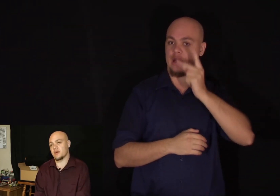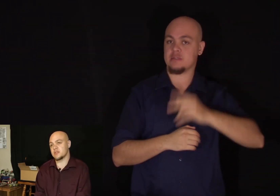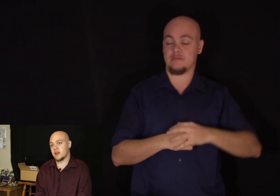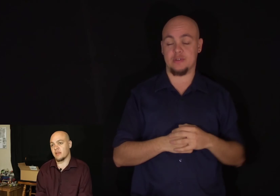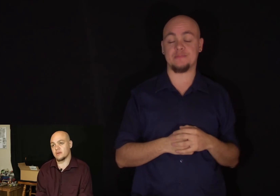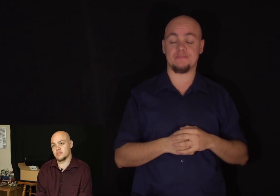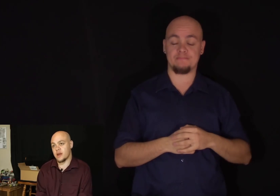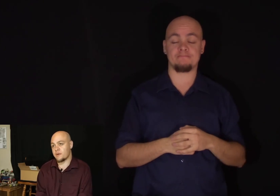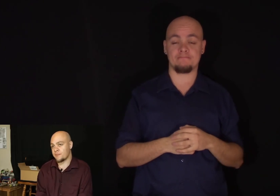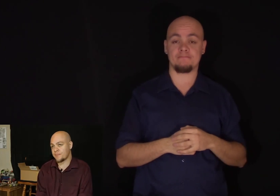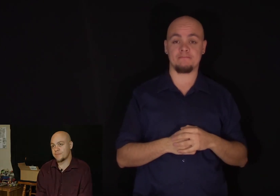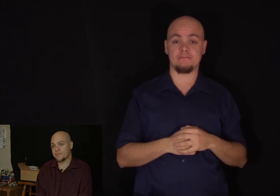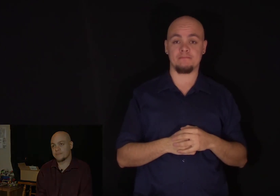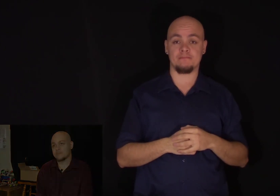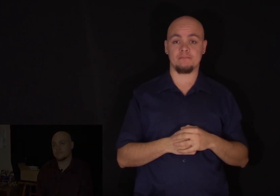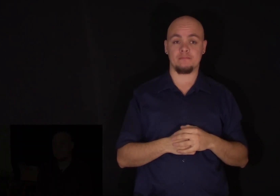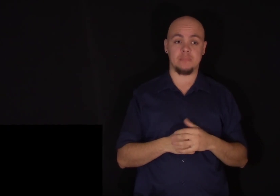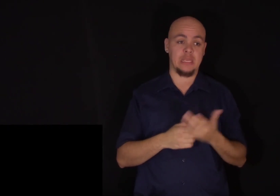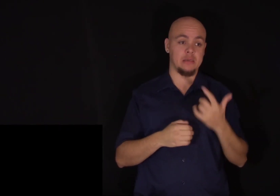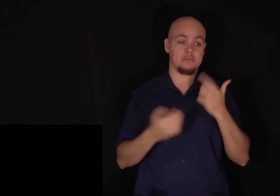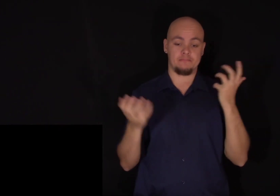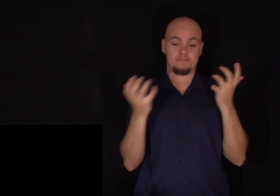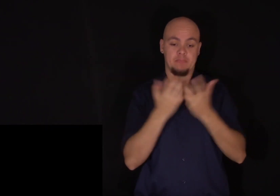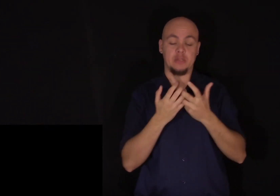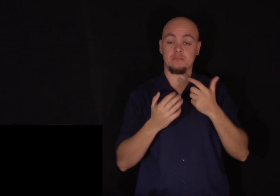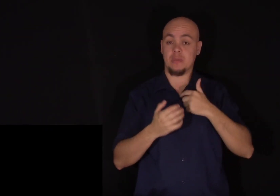teaching American Sign Language now.